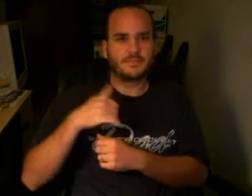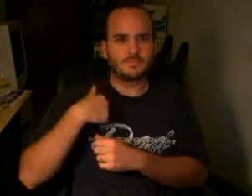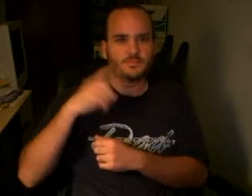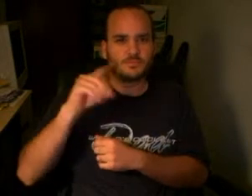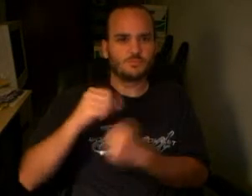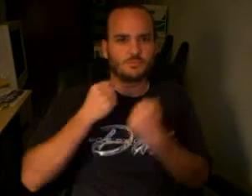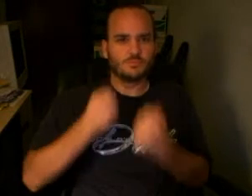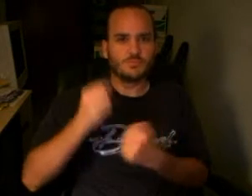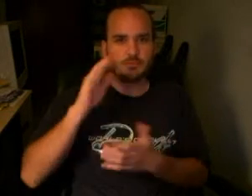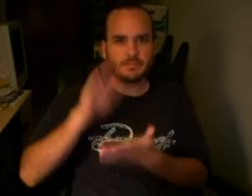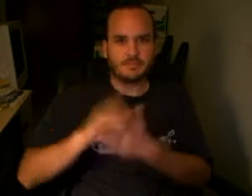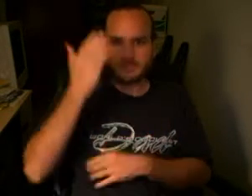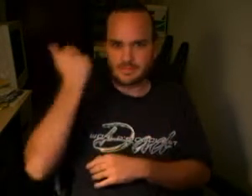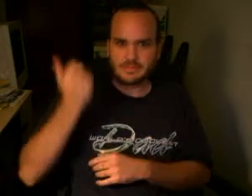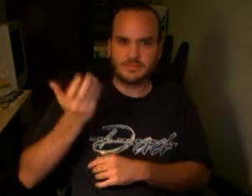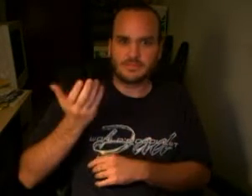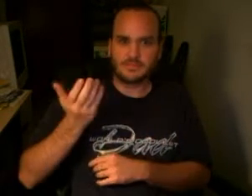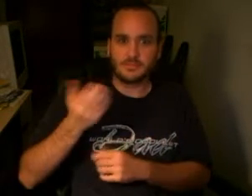Thank you.